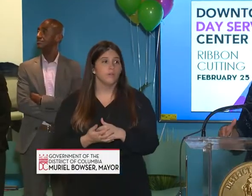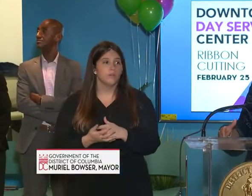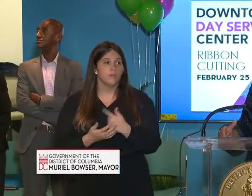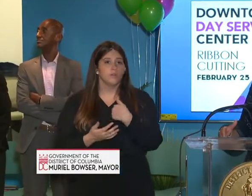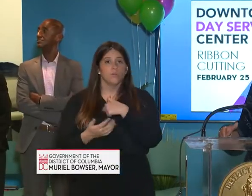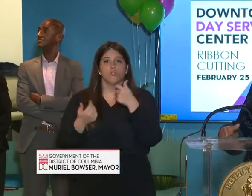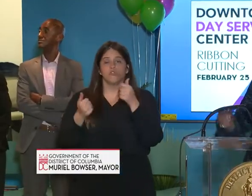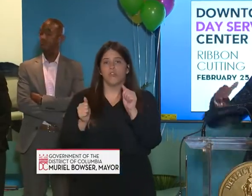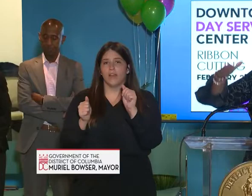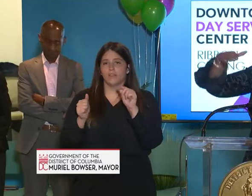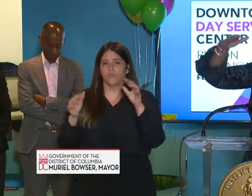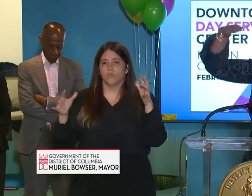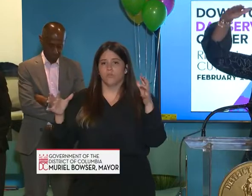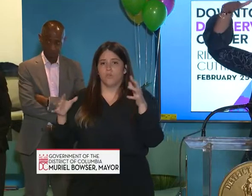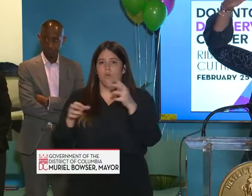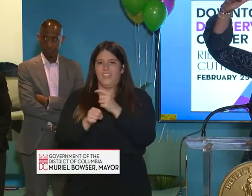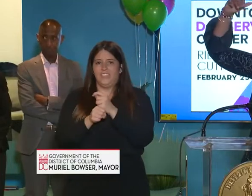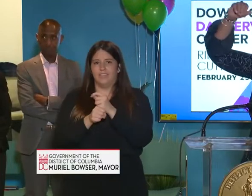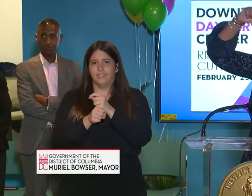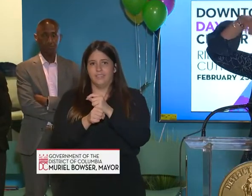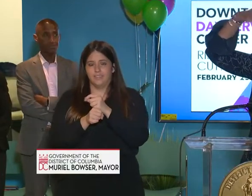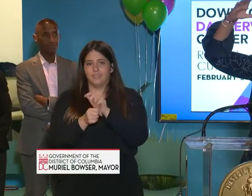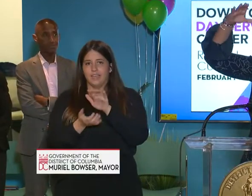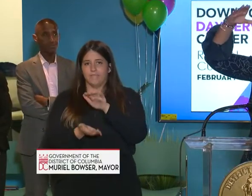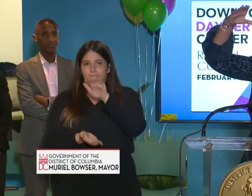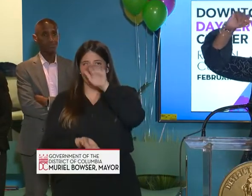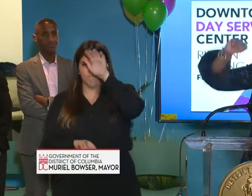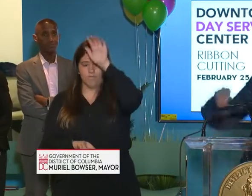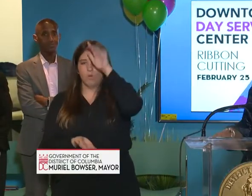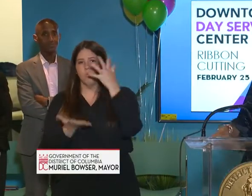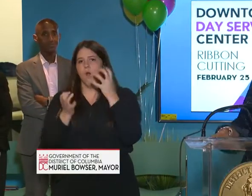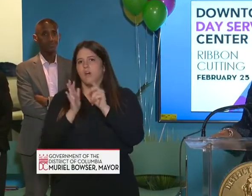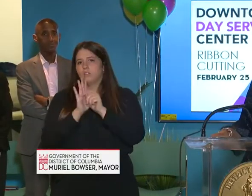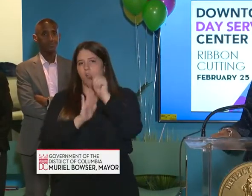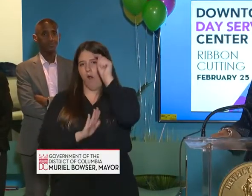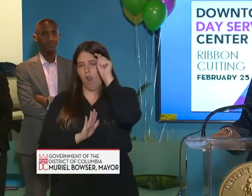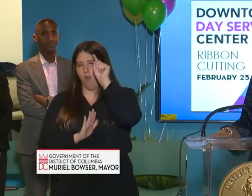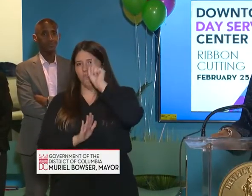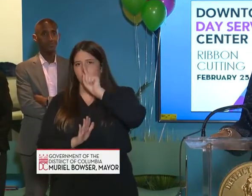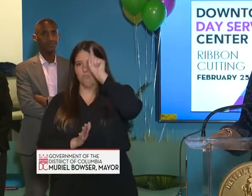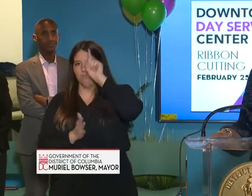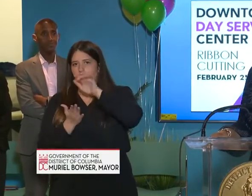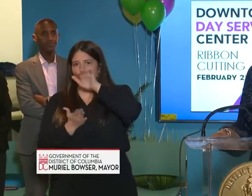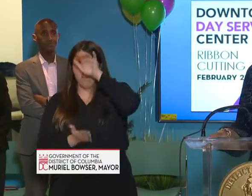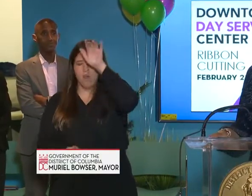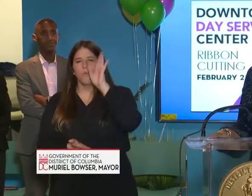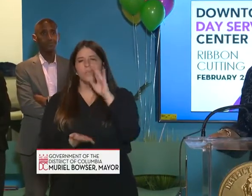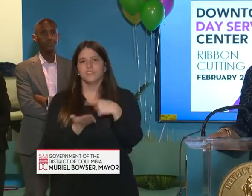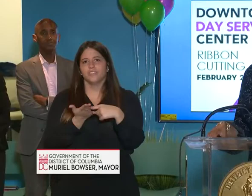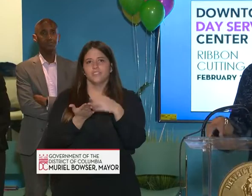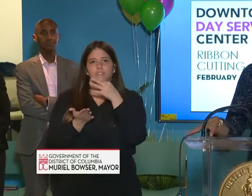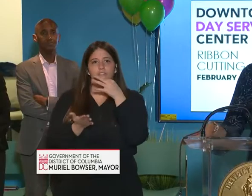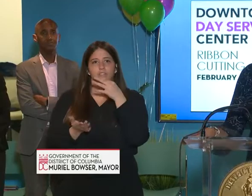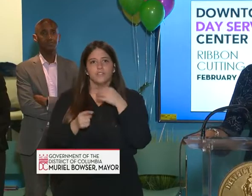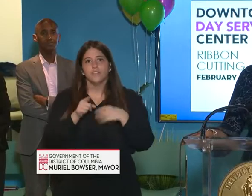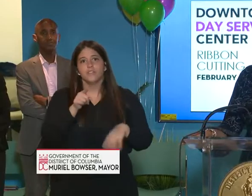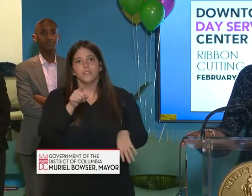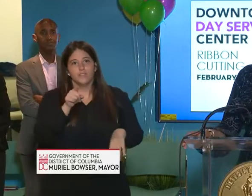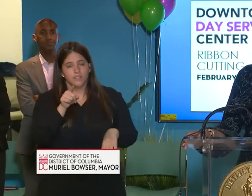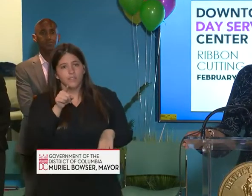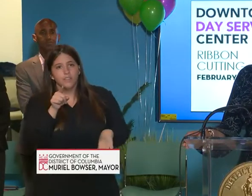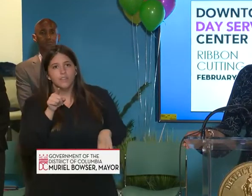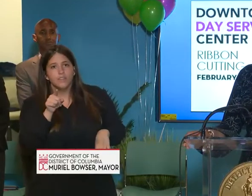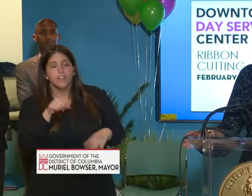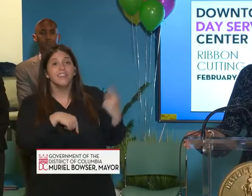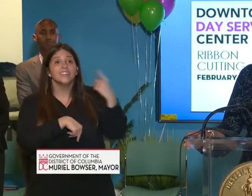go more dense, you bet, and taller. We're going to talk about that soon. Yes, Mark. On